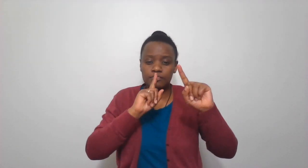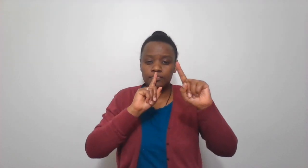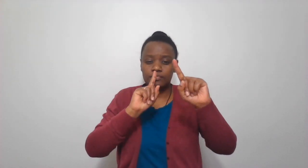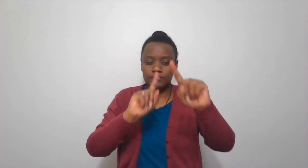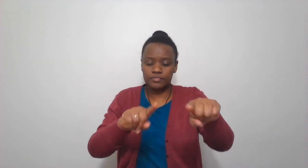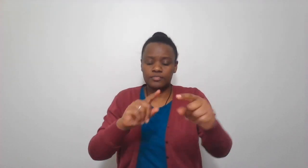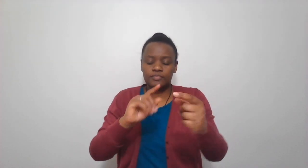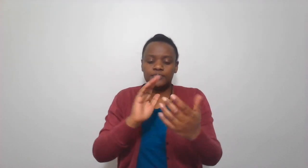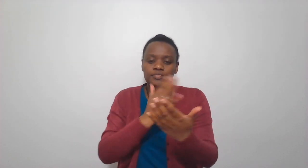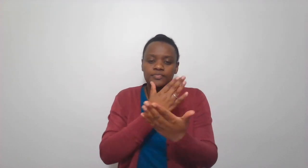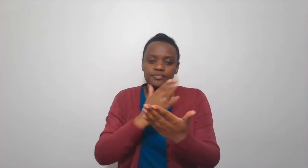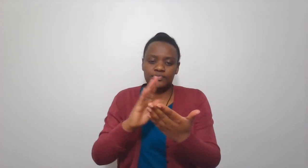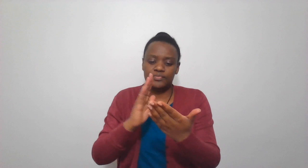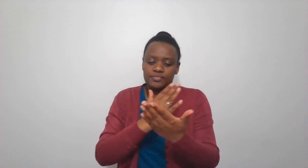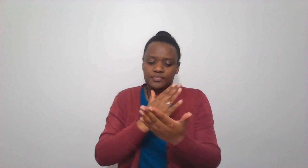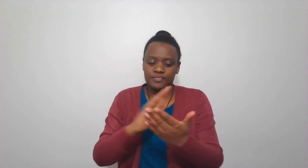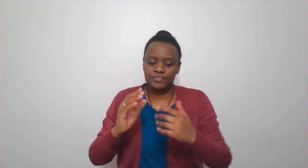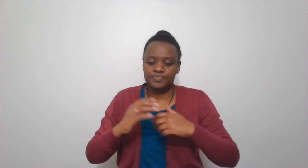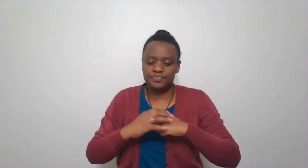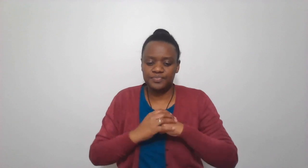Our Responsorial Psalm